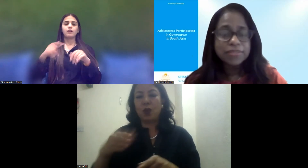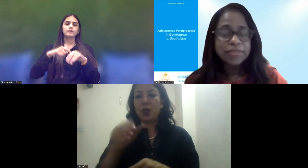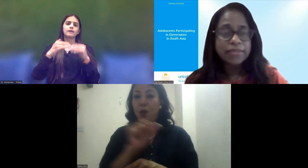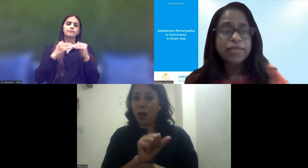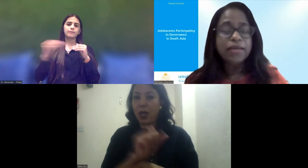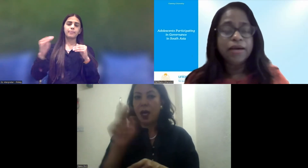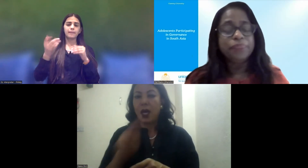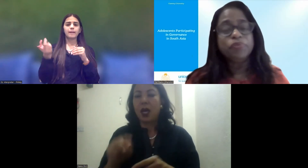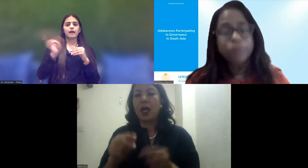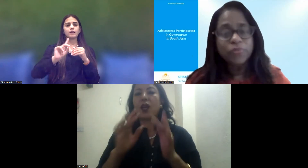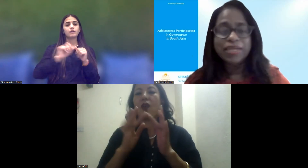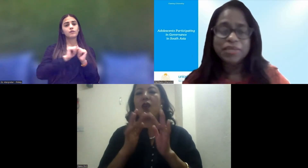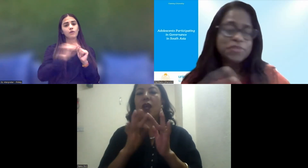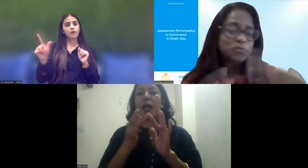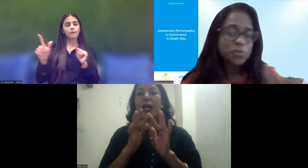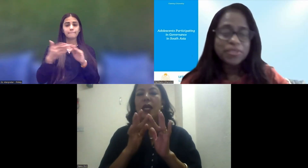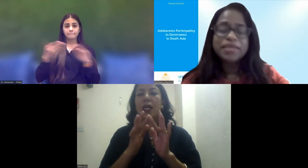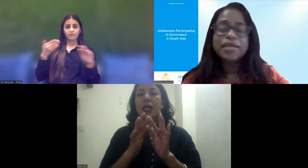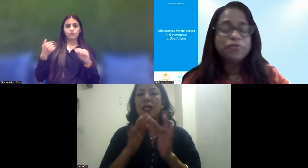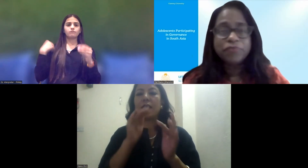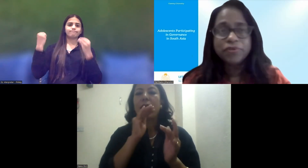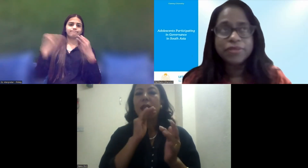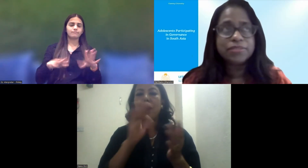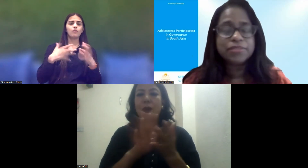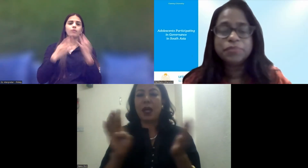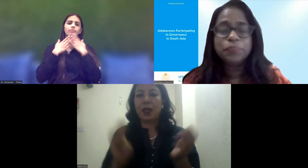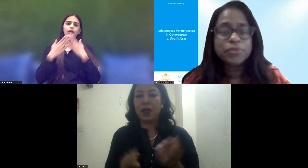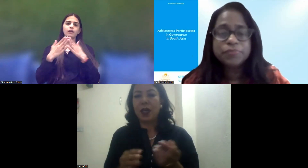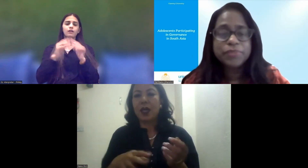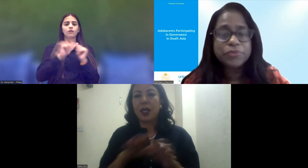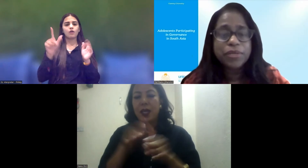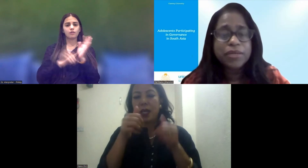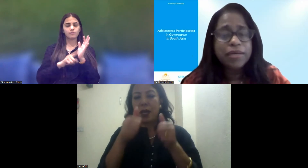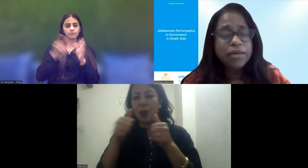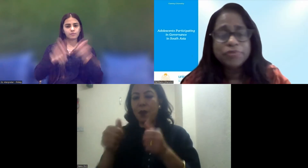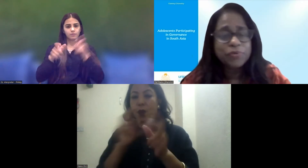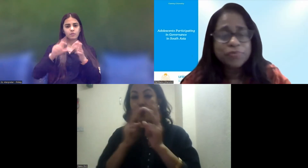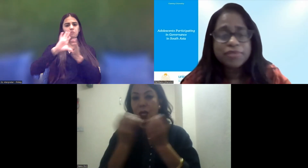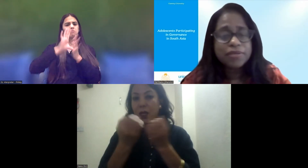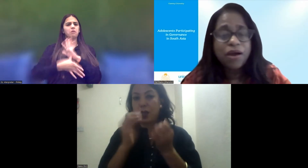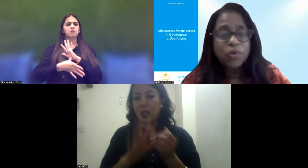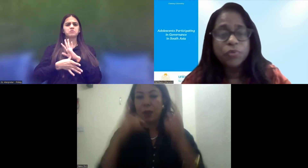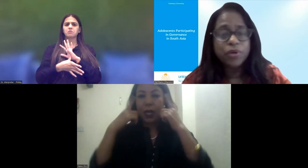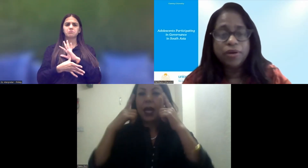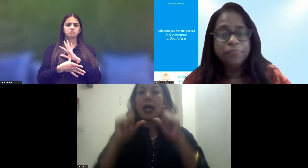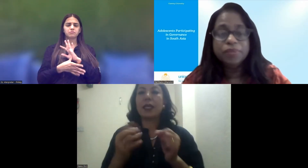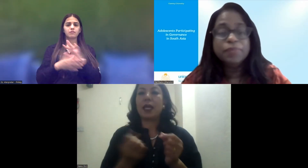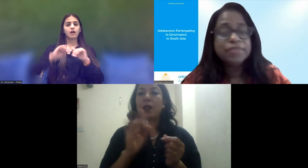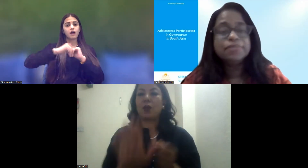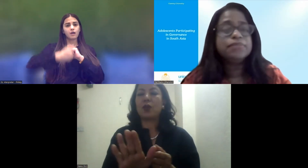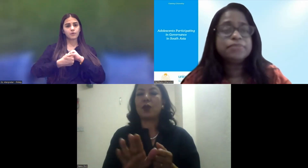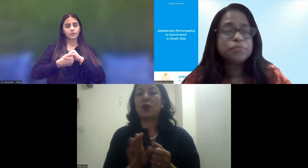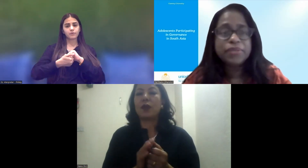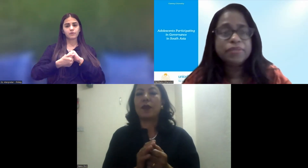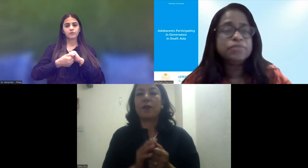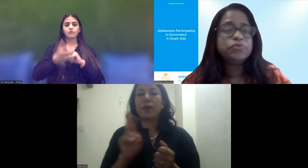Once again, before we leave, just want to thank everyone. It's just impossible to sort of say how amazing